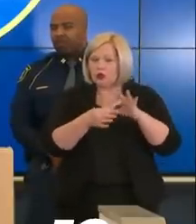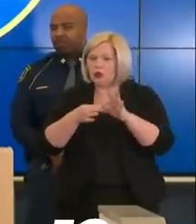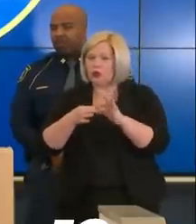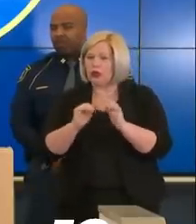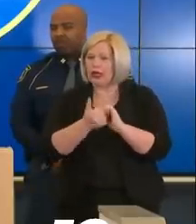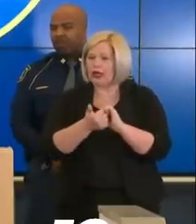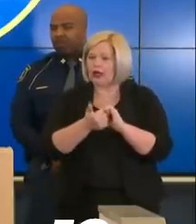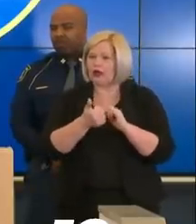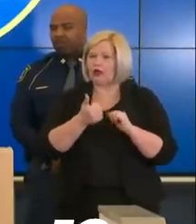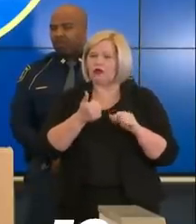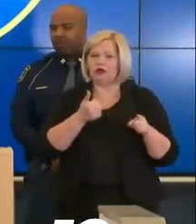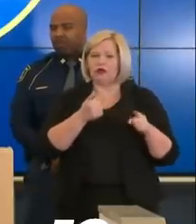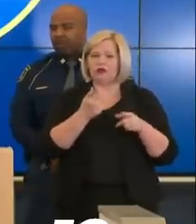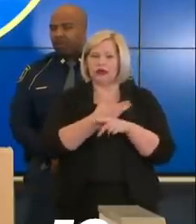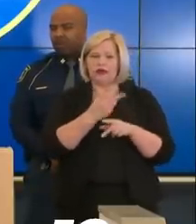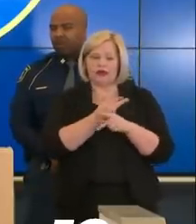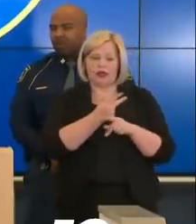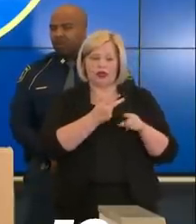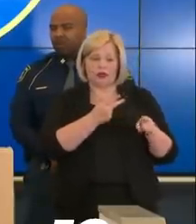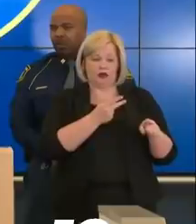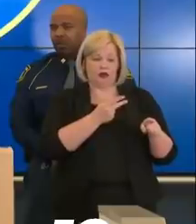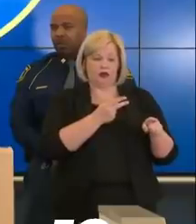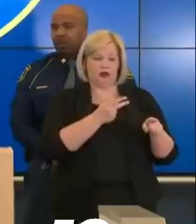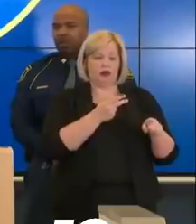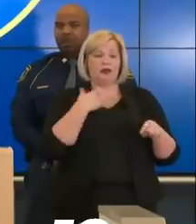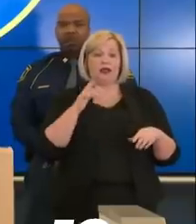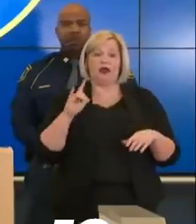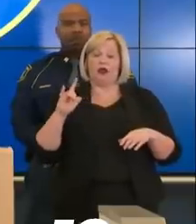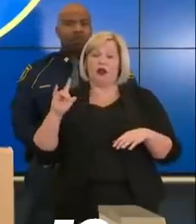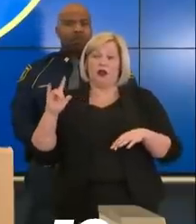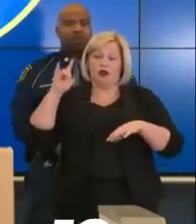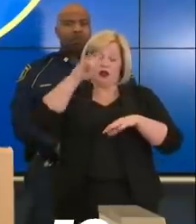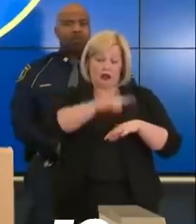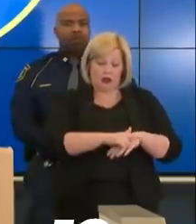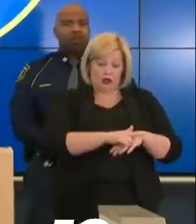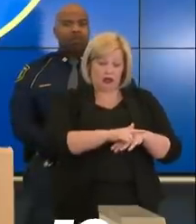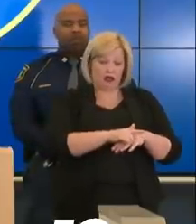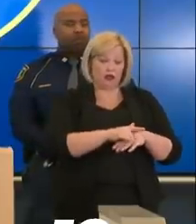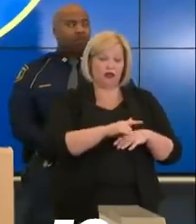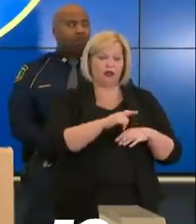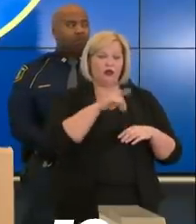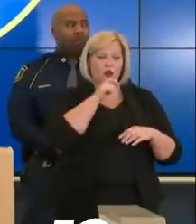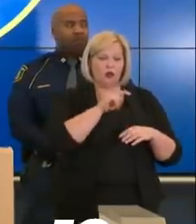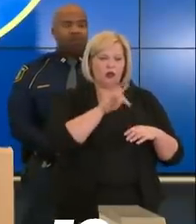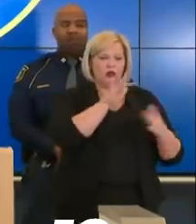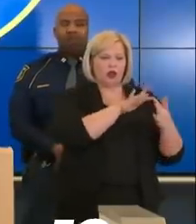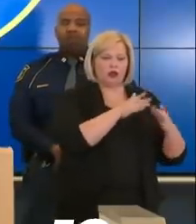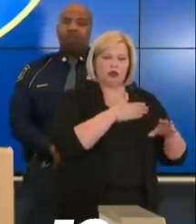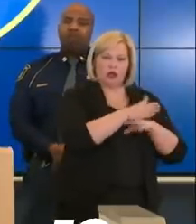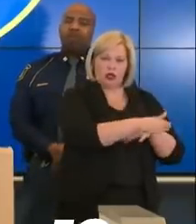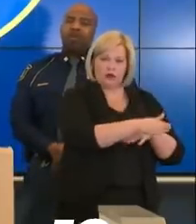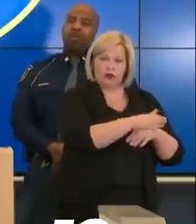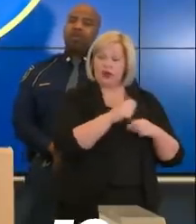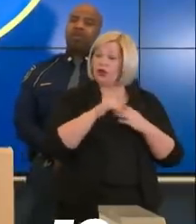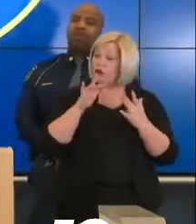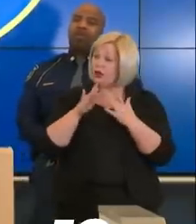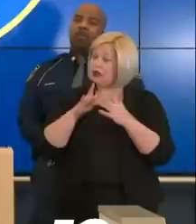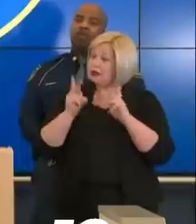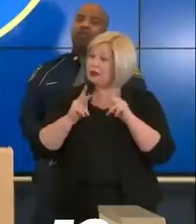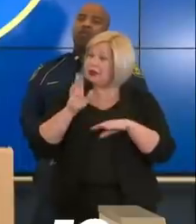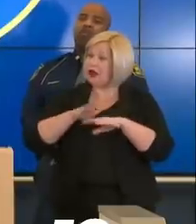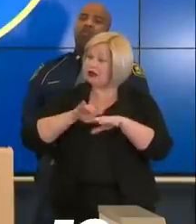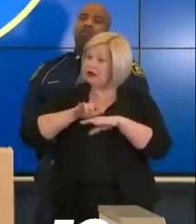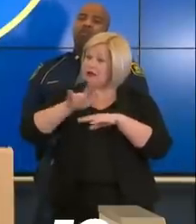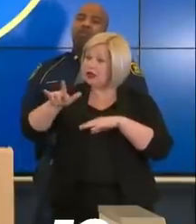the steps a person took after they left their flights. Are you contacting people who were on the flights with these